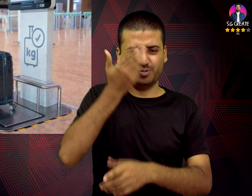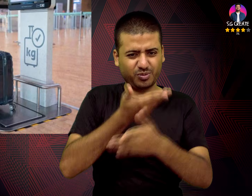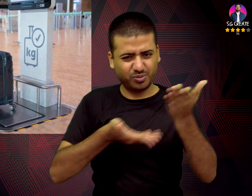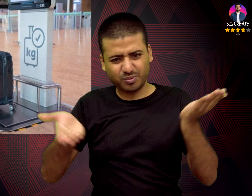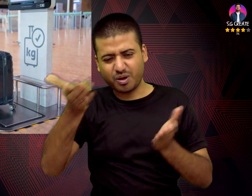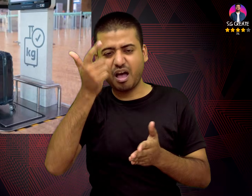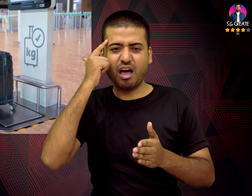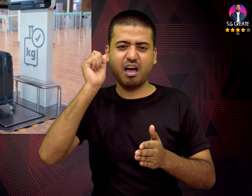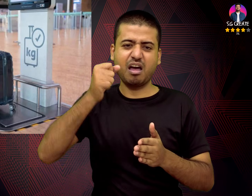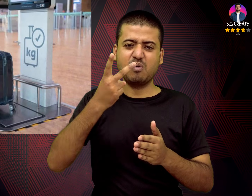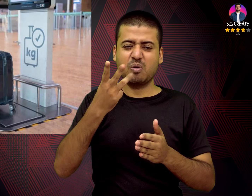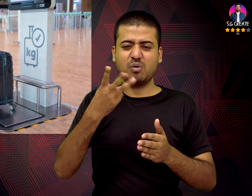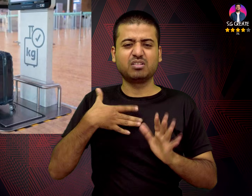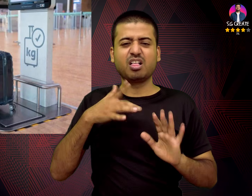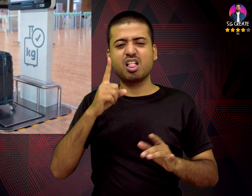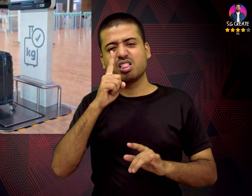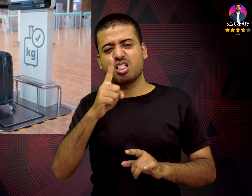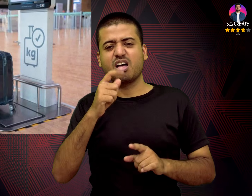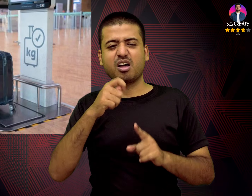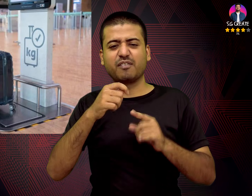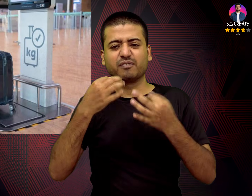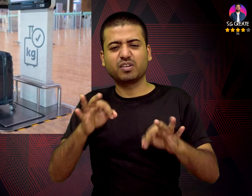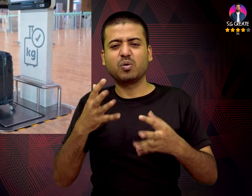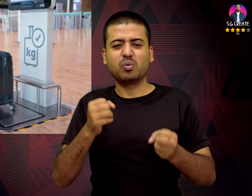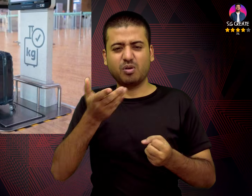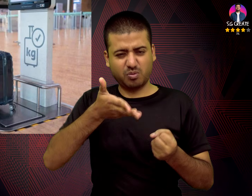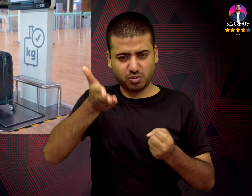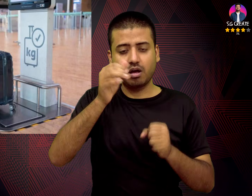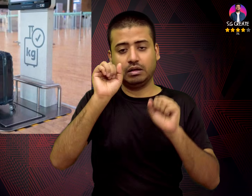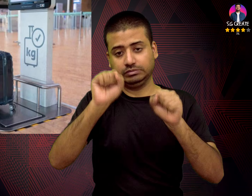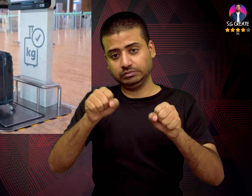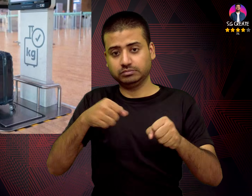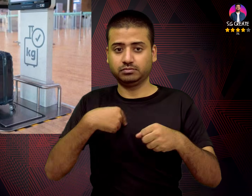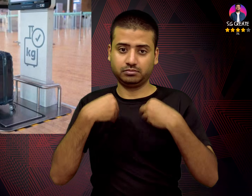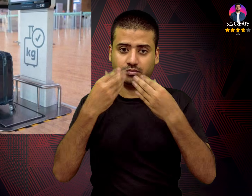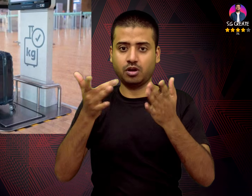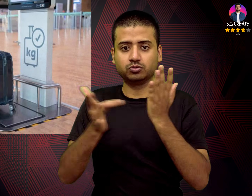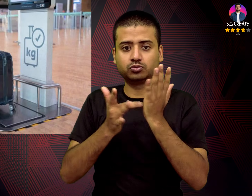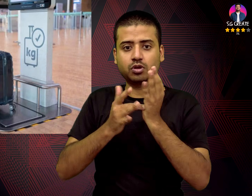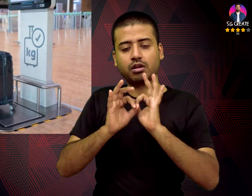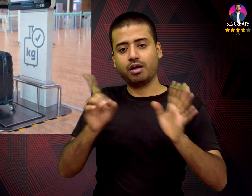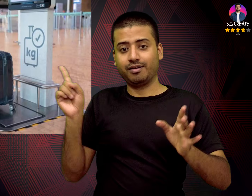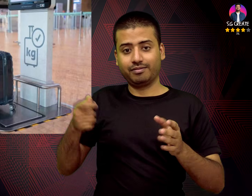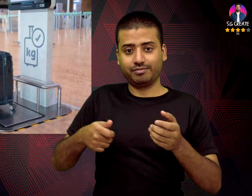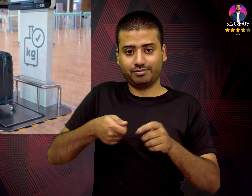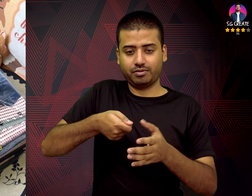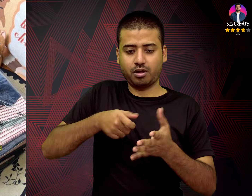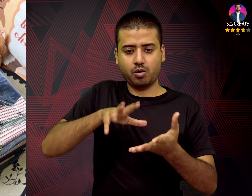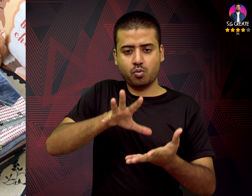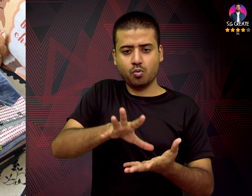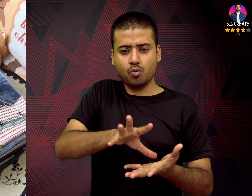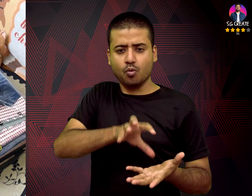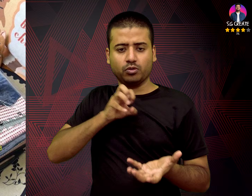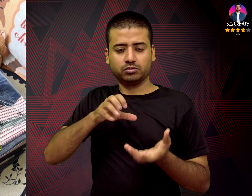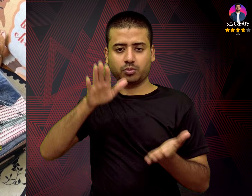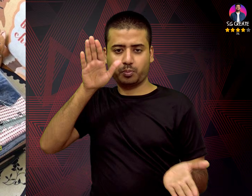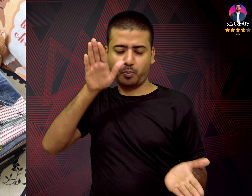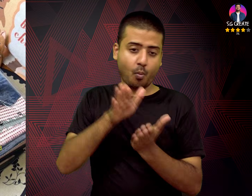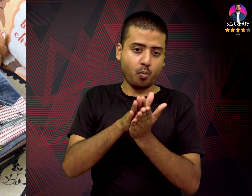an incredible defense against moisture, humidity, mold, and even accidental spills within your luggage. If you are traveling